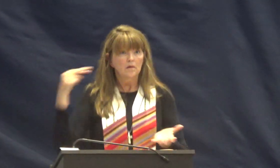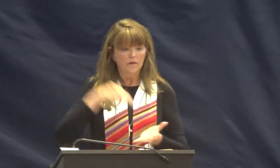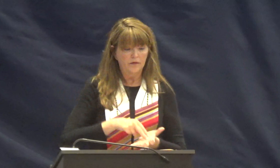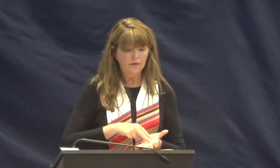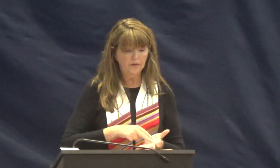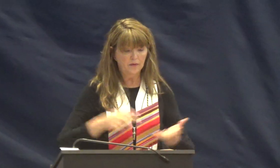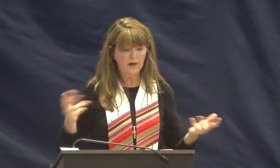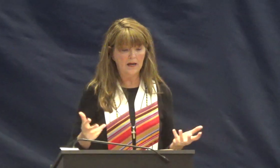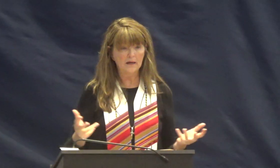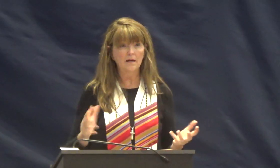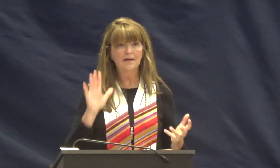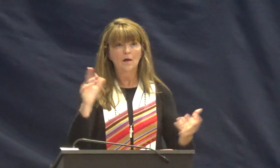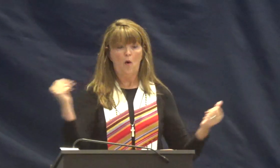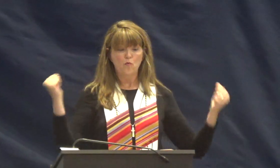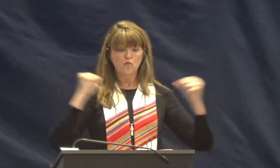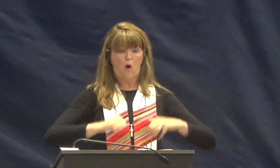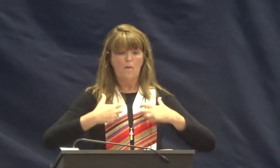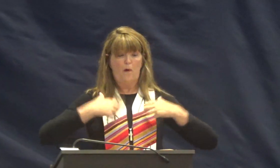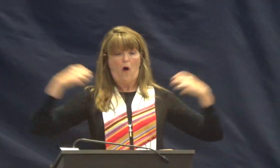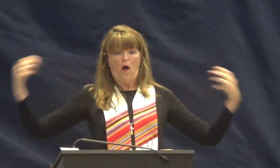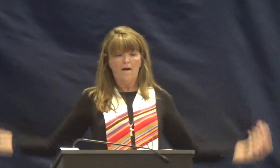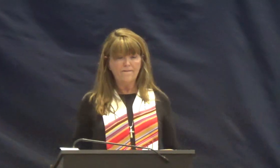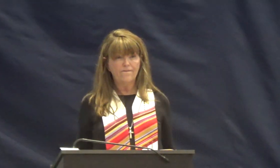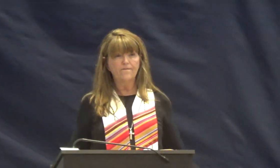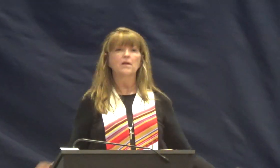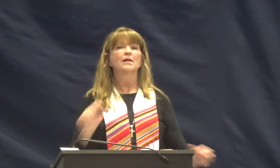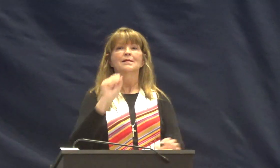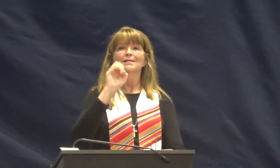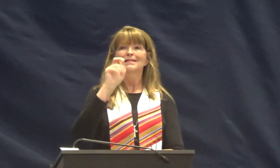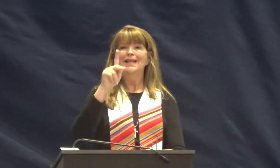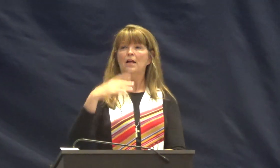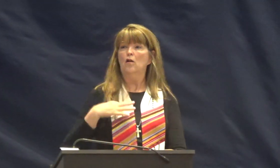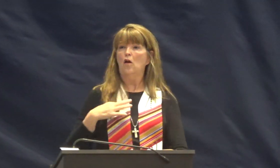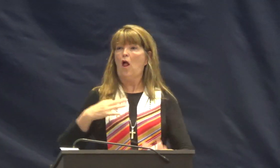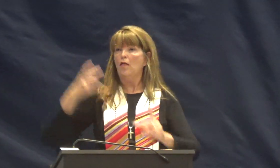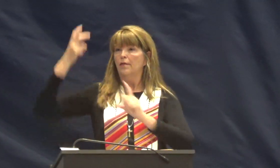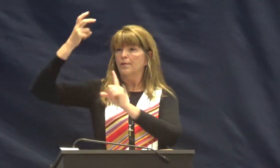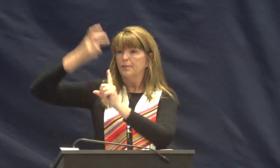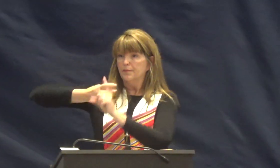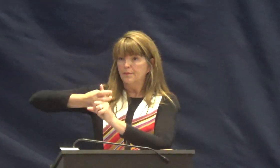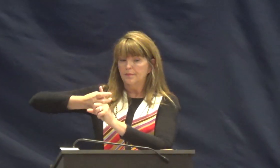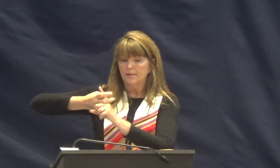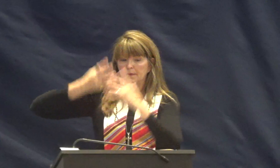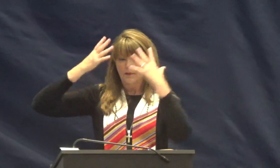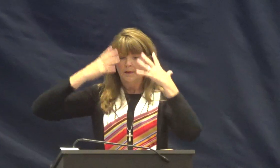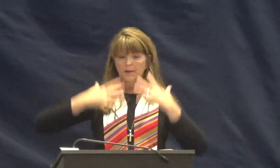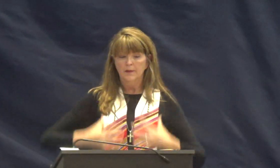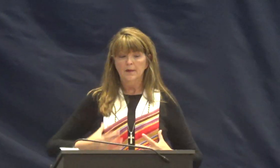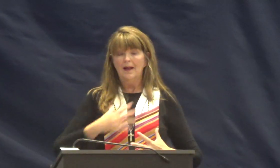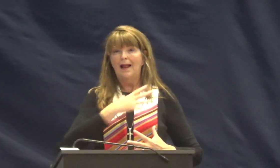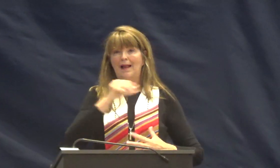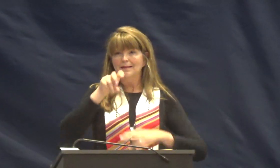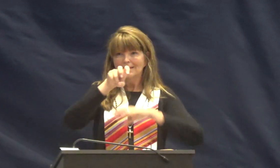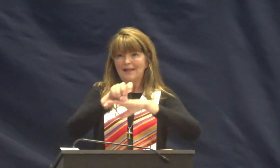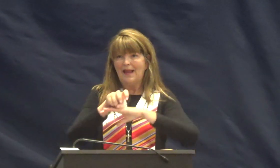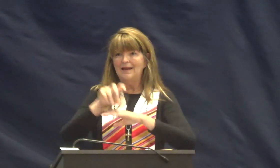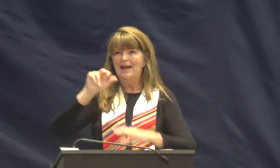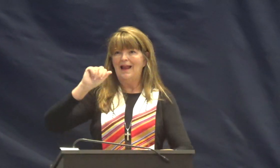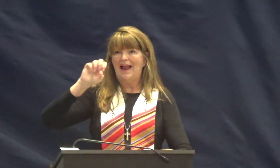he rose from his throne, removed his robe, covered himself with sackcloth, and sat